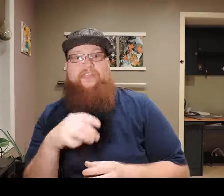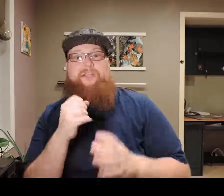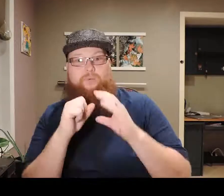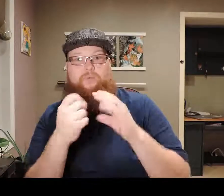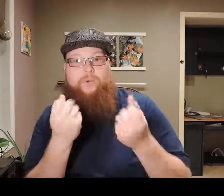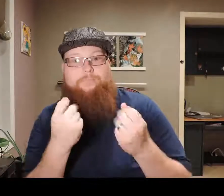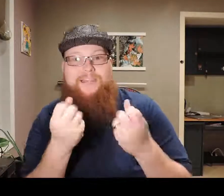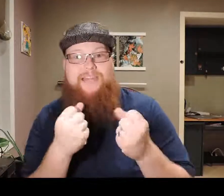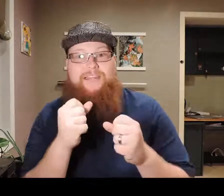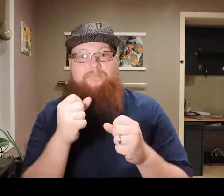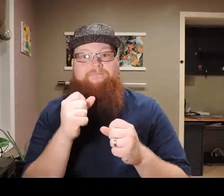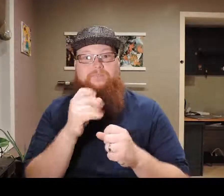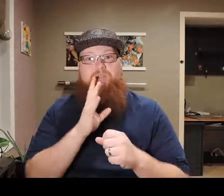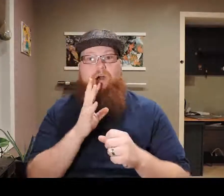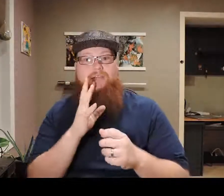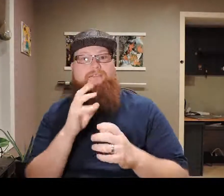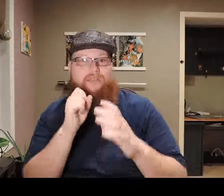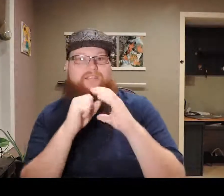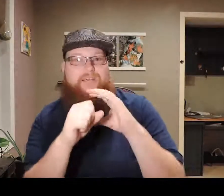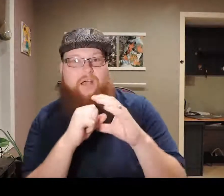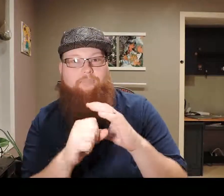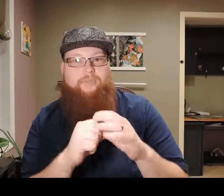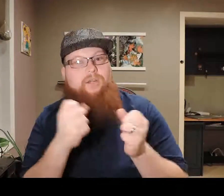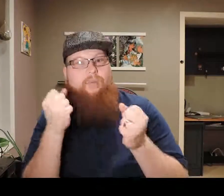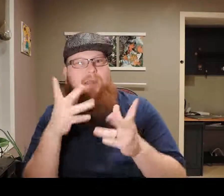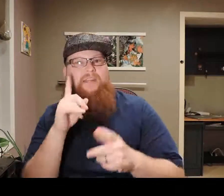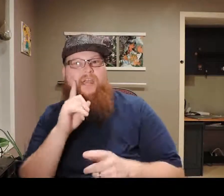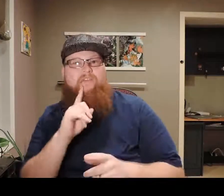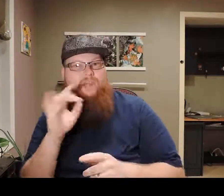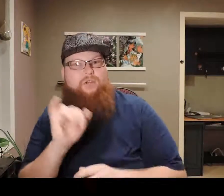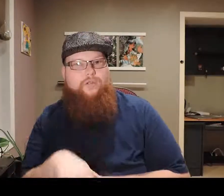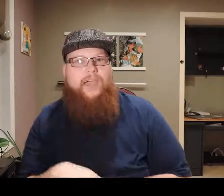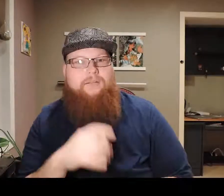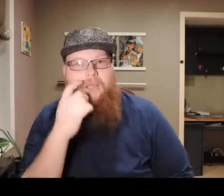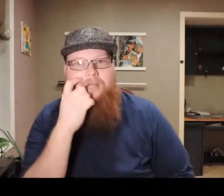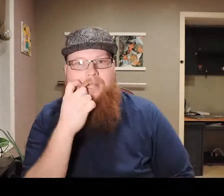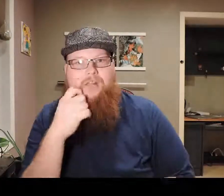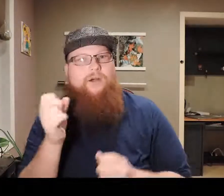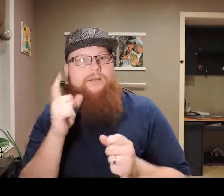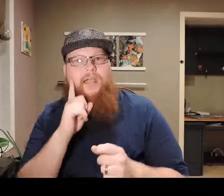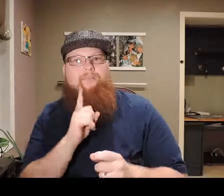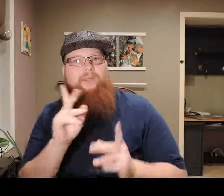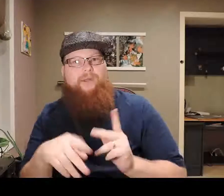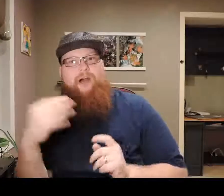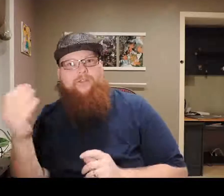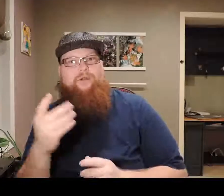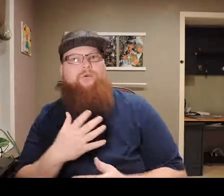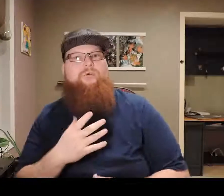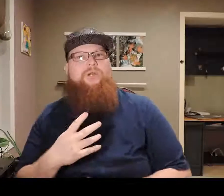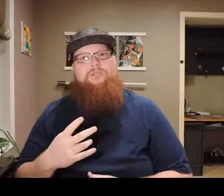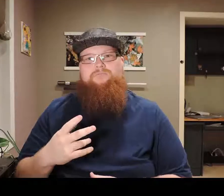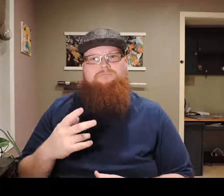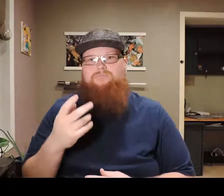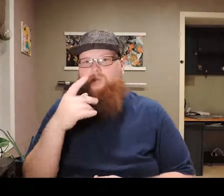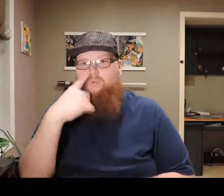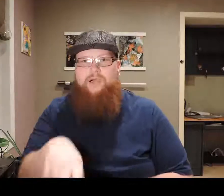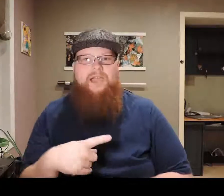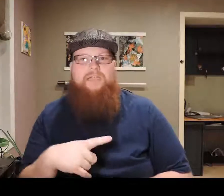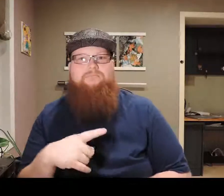this is when I'm signing and talking, that's income. And there are many deaf that do that. There are deaf people out there who don't mind